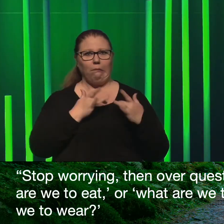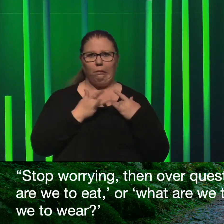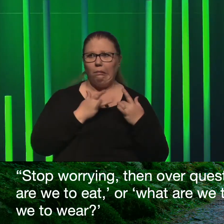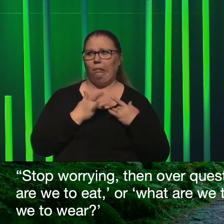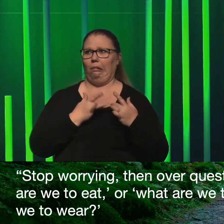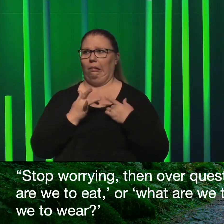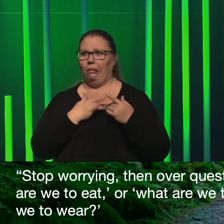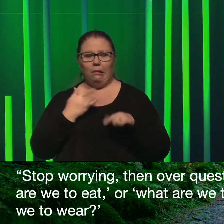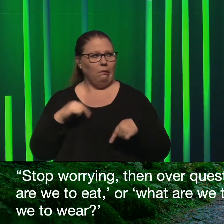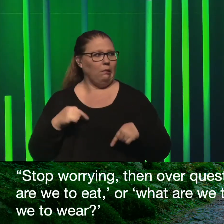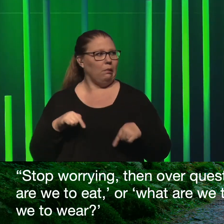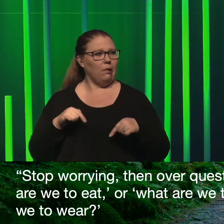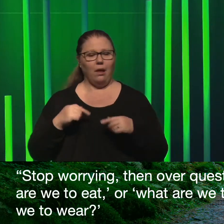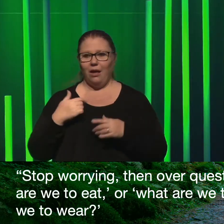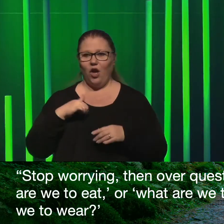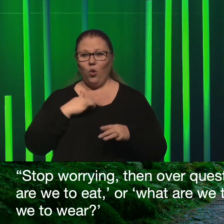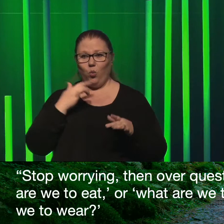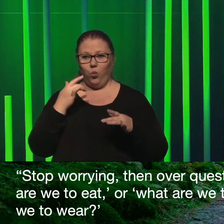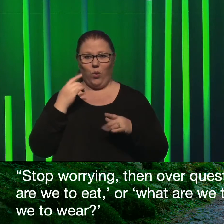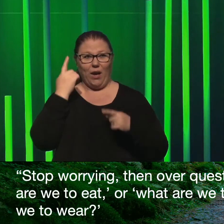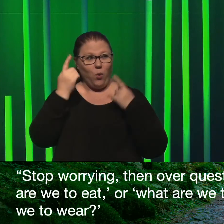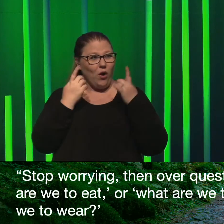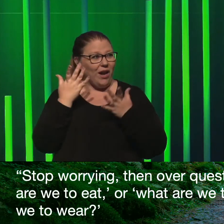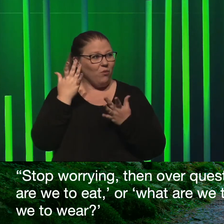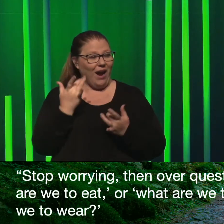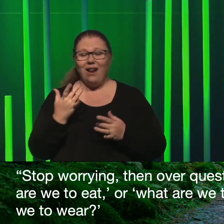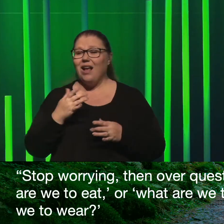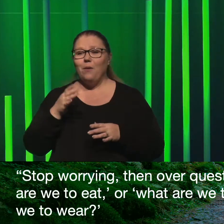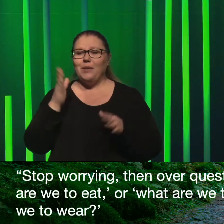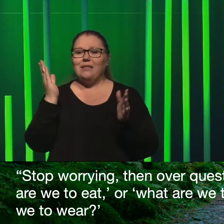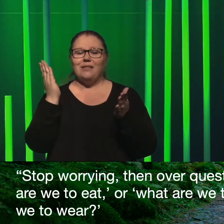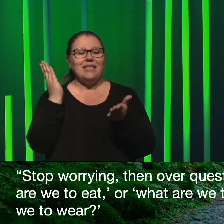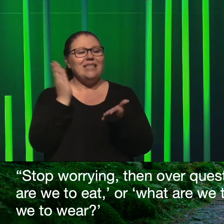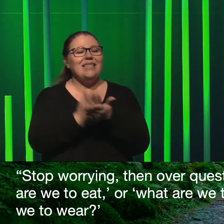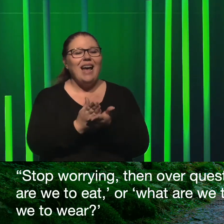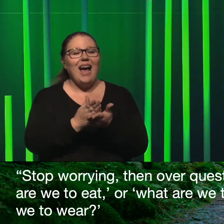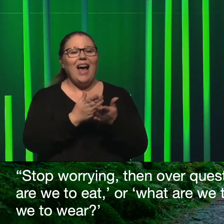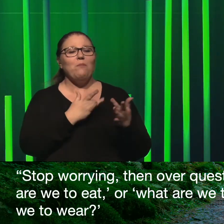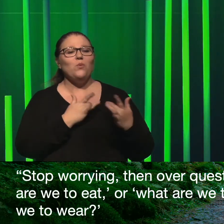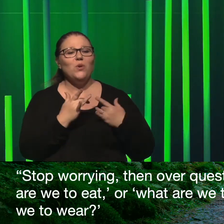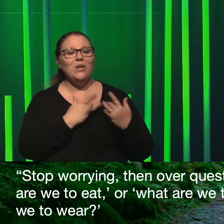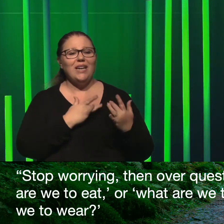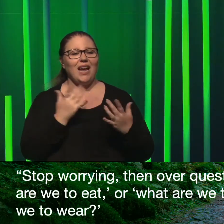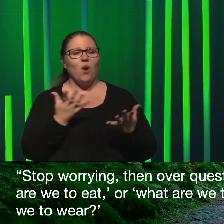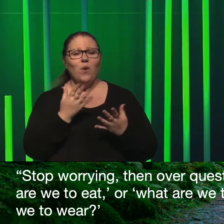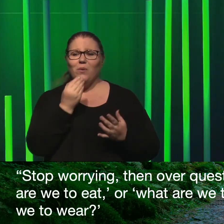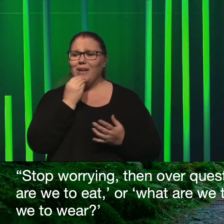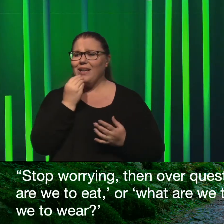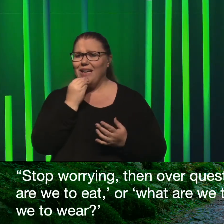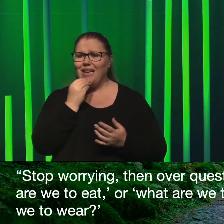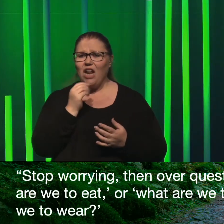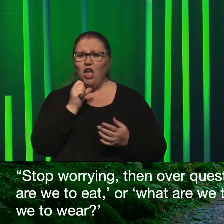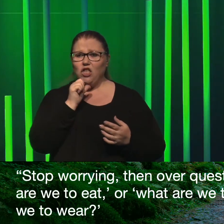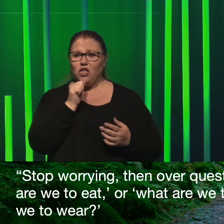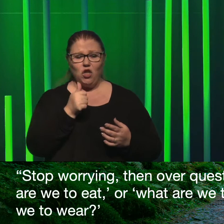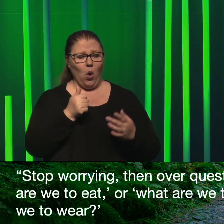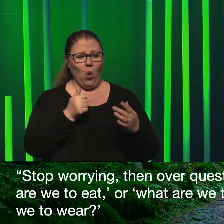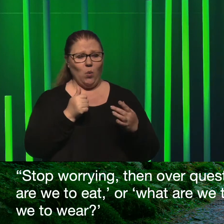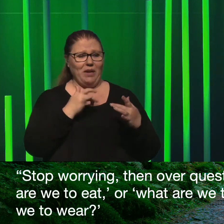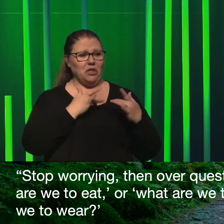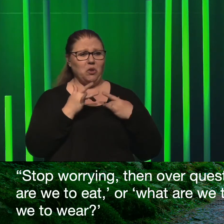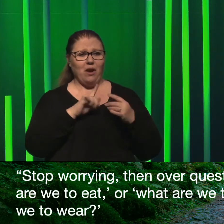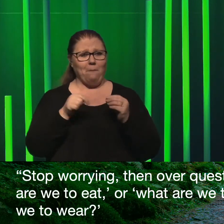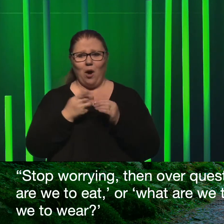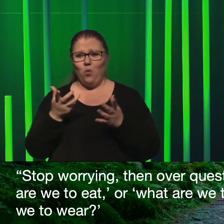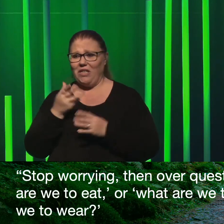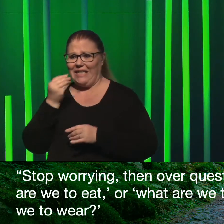worried, right? We worry, right? But Jesus says, stop worrying then over questions such as, what are we to eat? Or what are we to drink? Or what